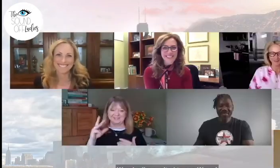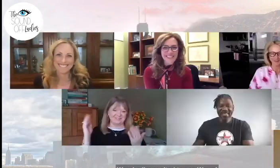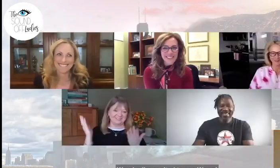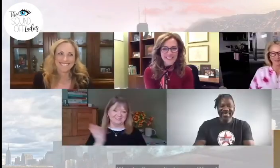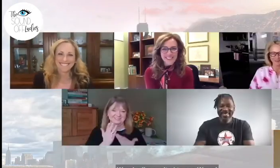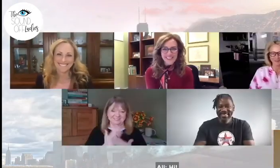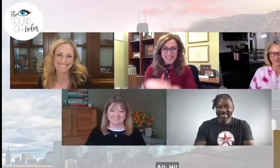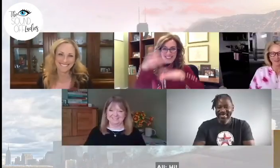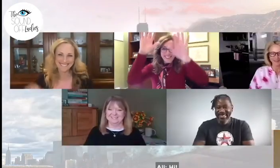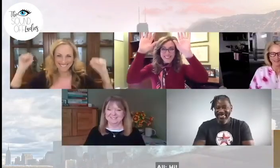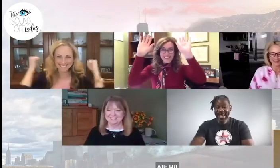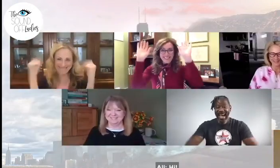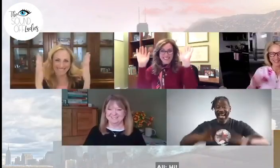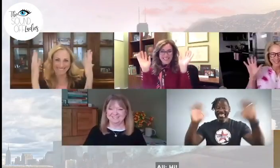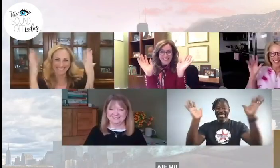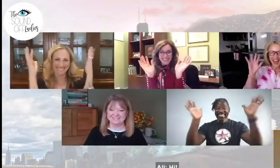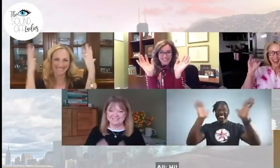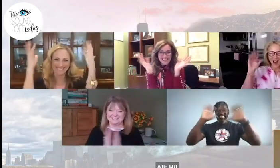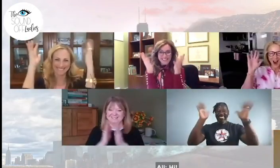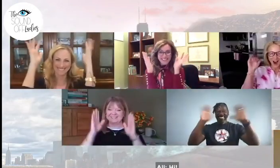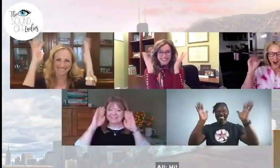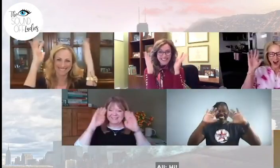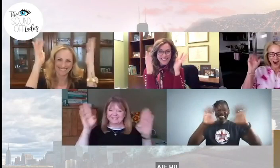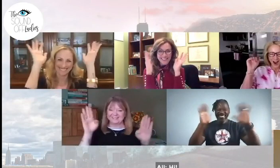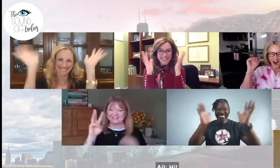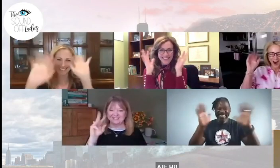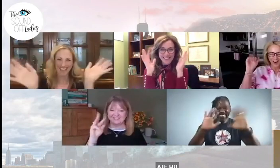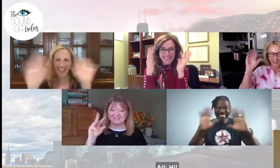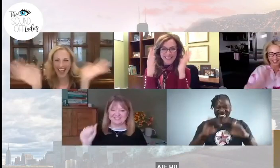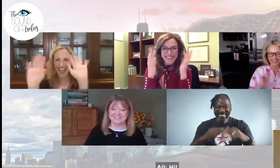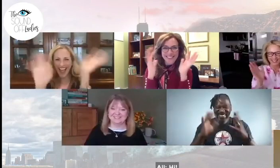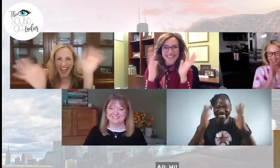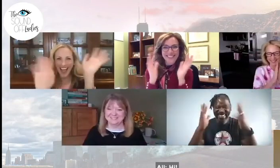our show. Yay, awesome. Hello.